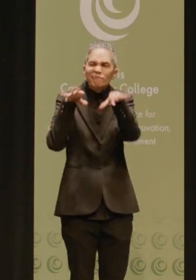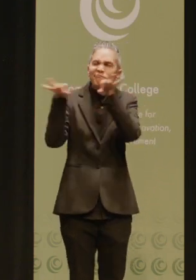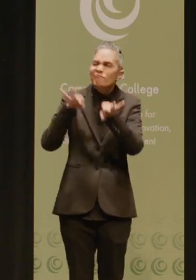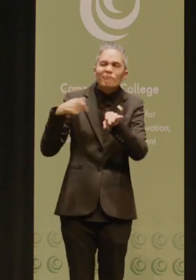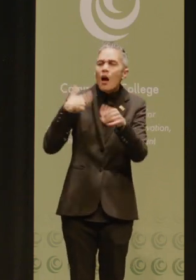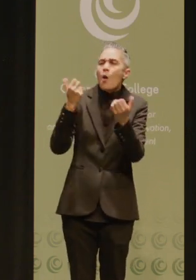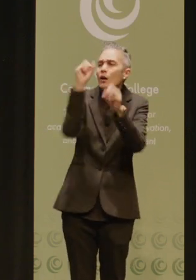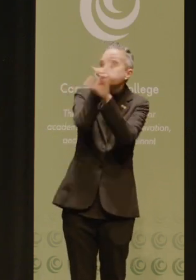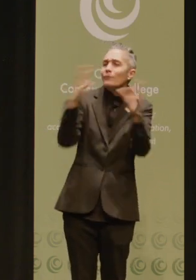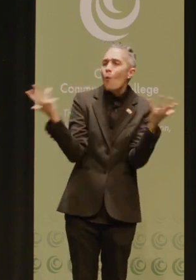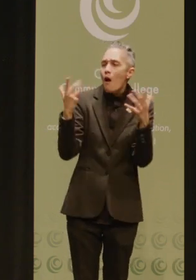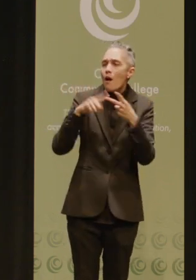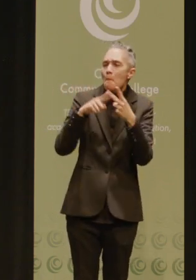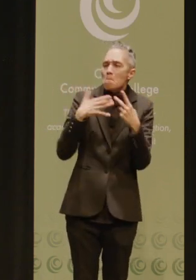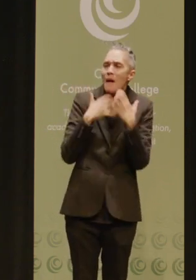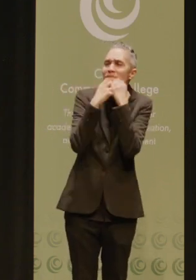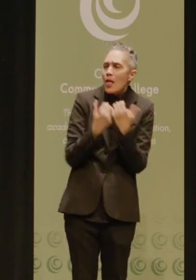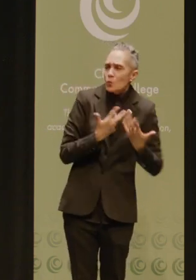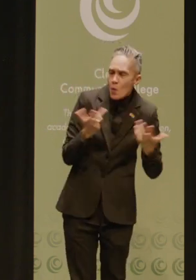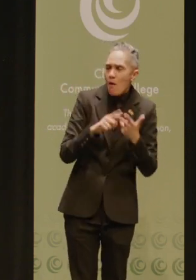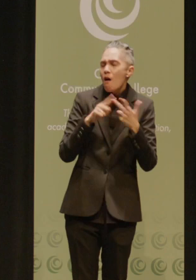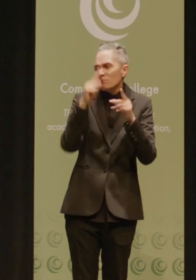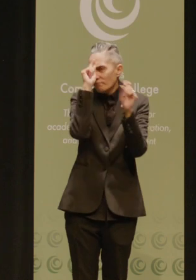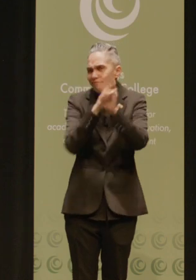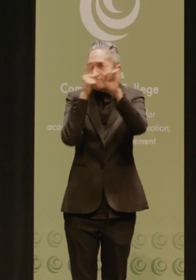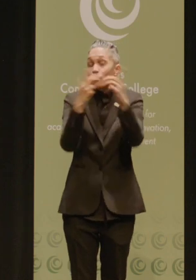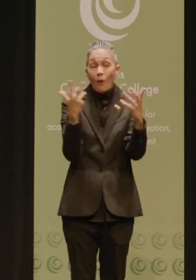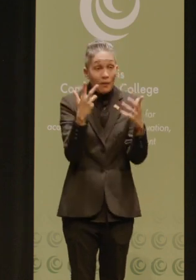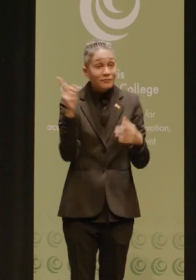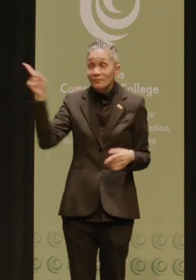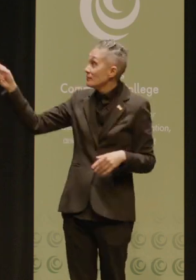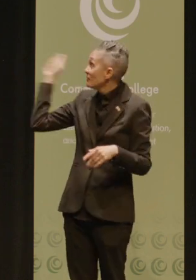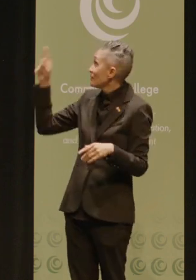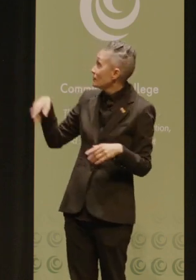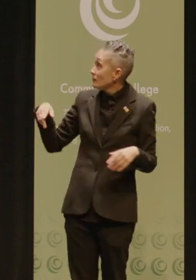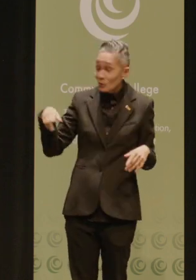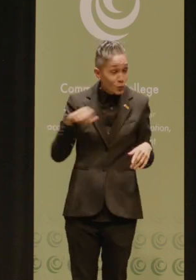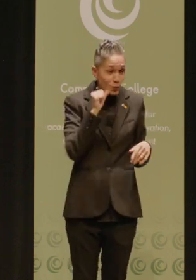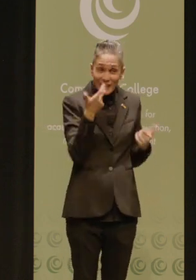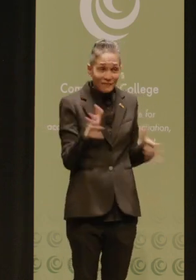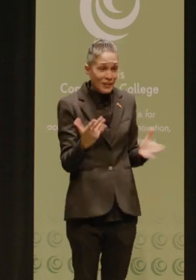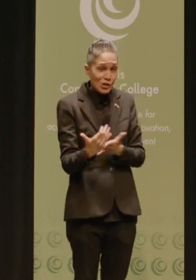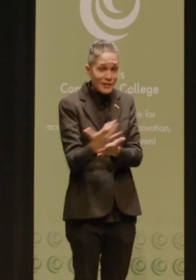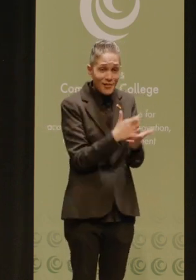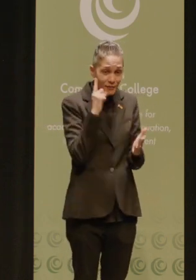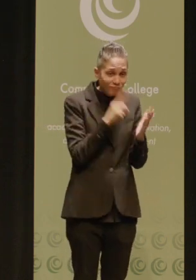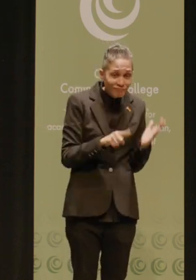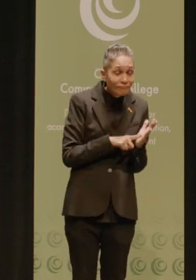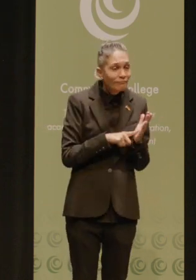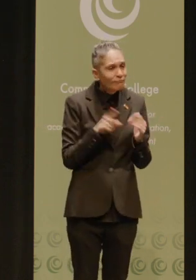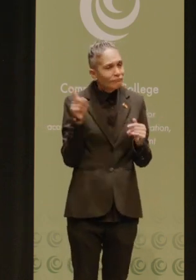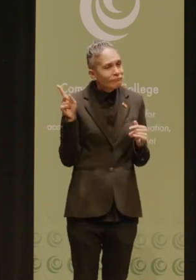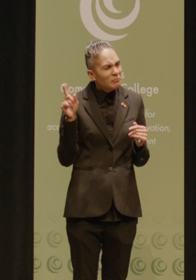What is it they aspire to? What do they value? Every college. And we're not done. But